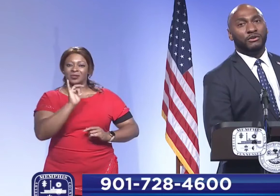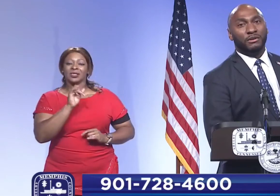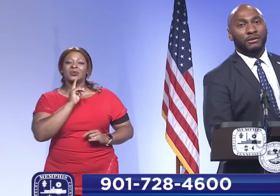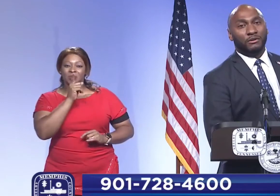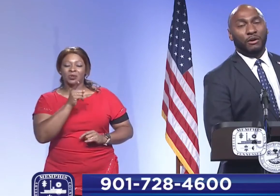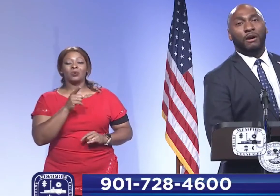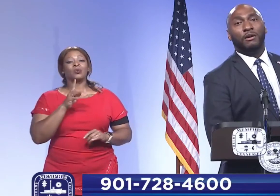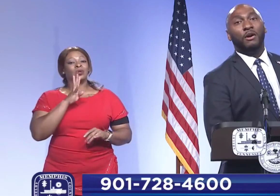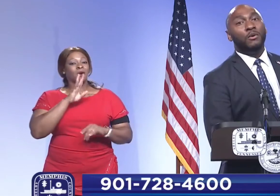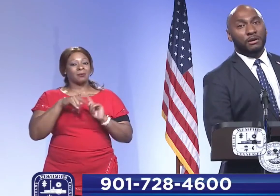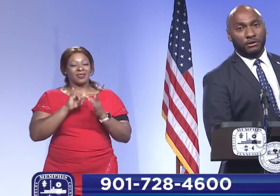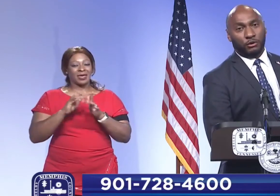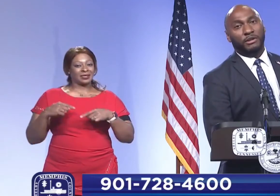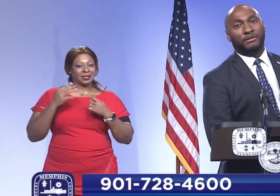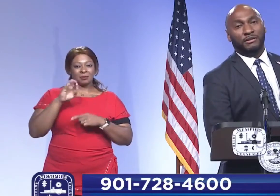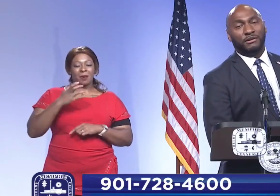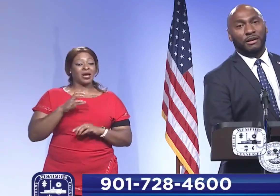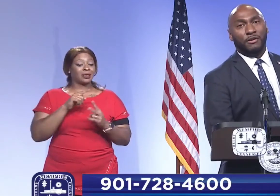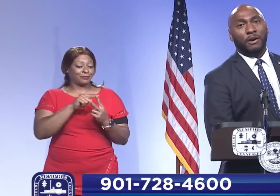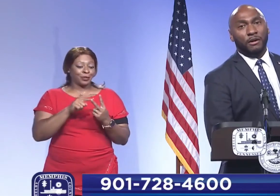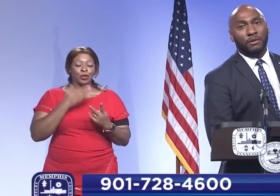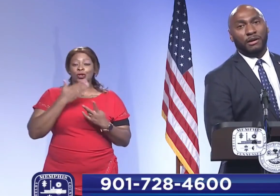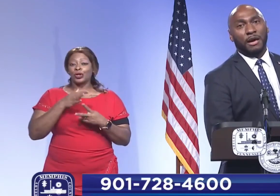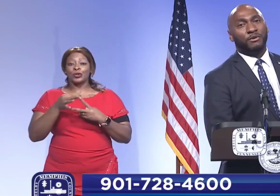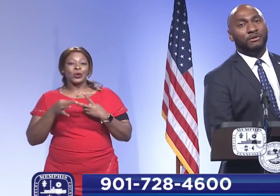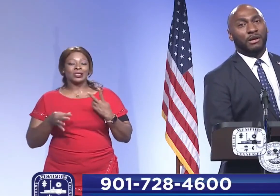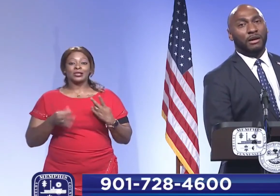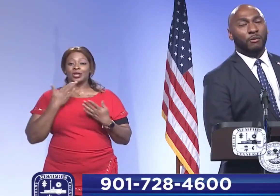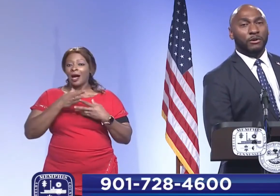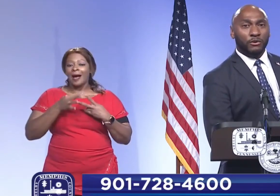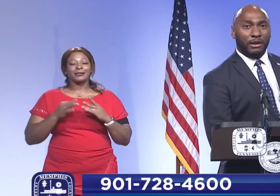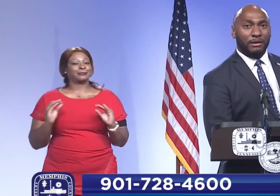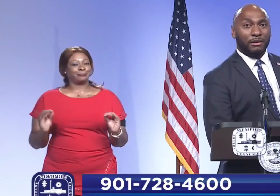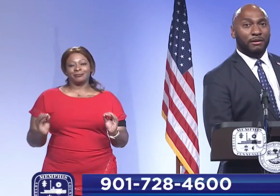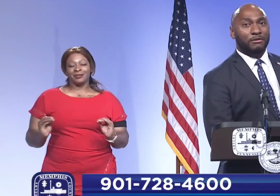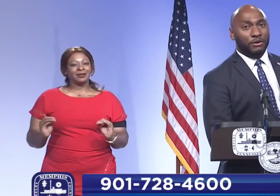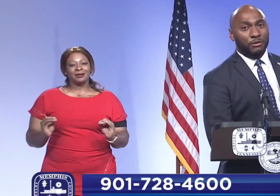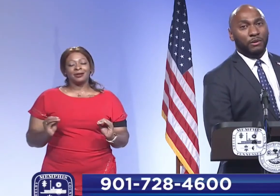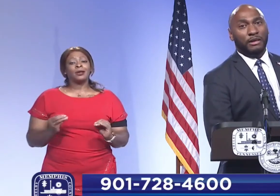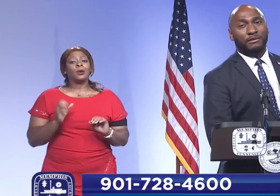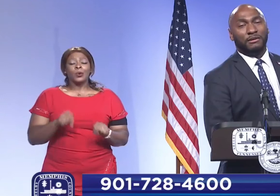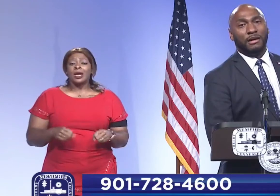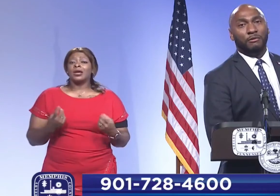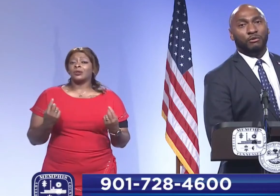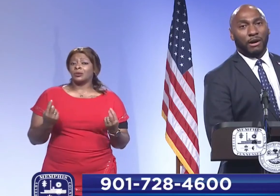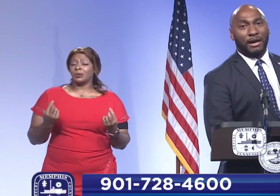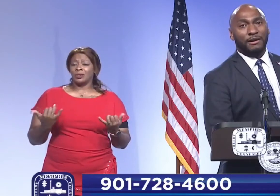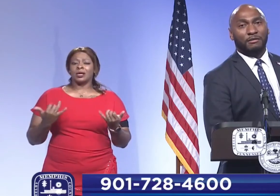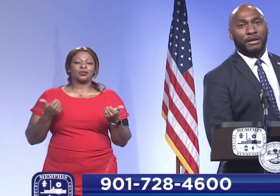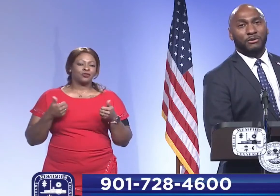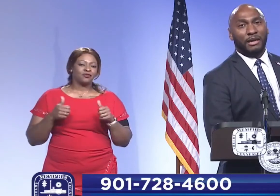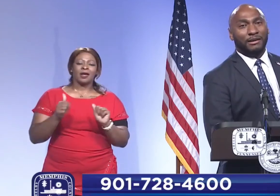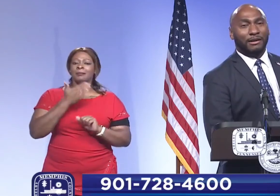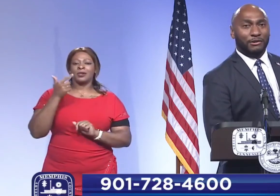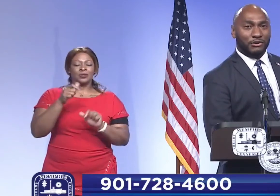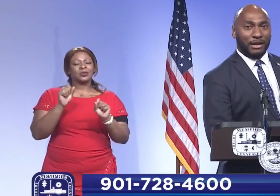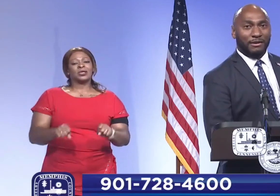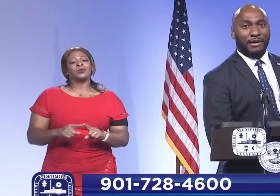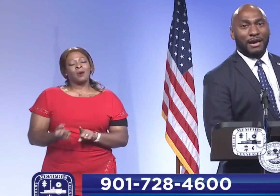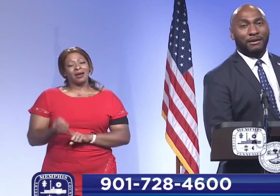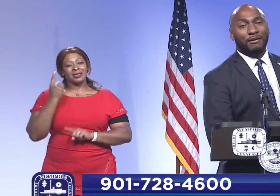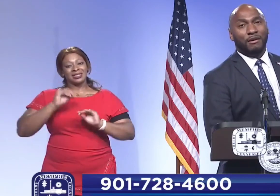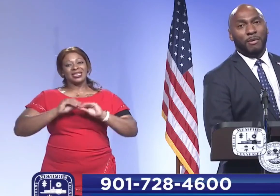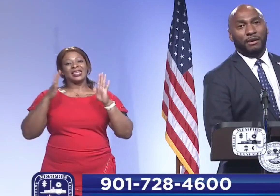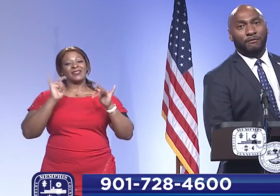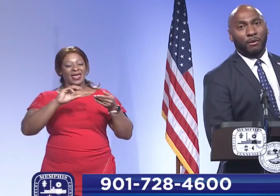March. So there are no good choices. There are no good options. What you can do is try as best you can to understand the